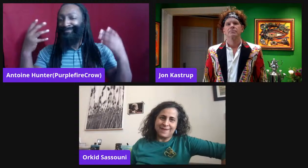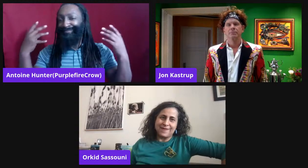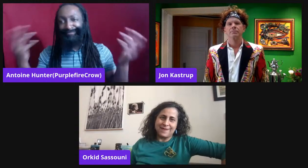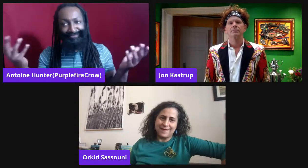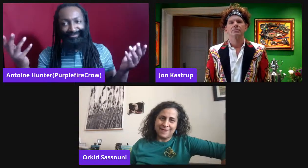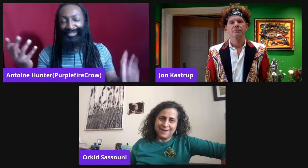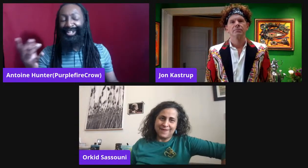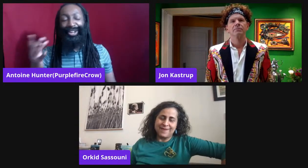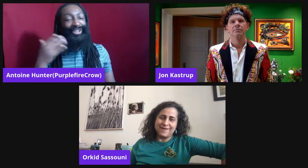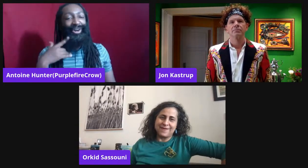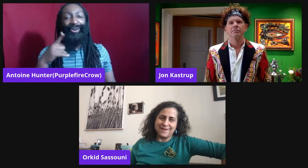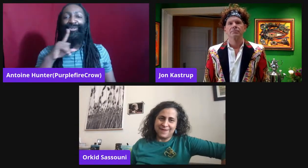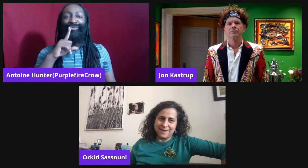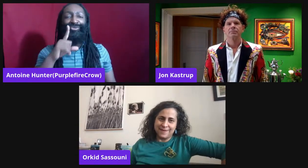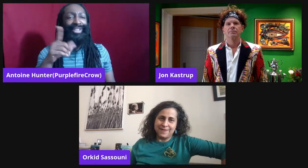That's what humanity is.